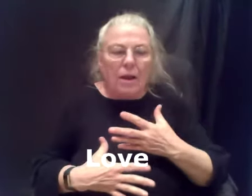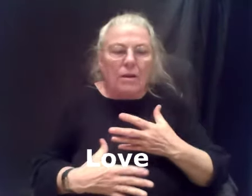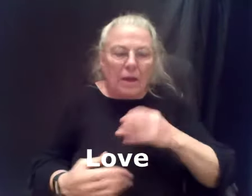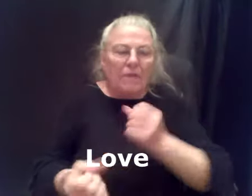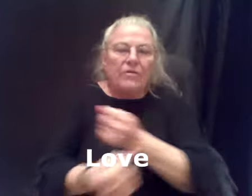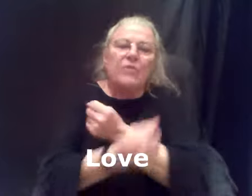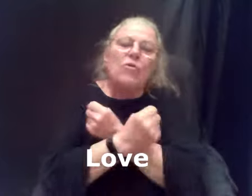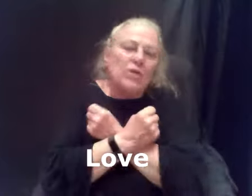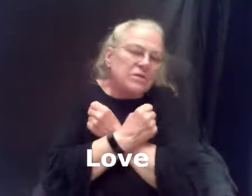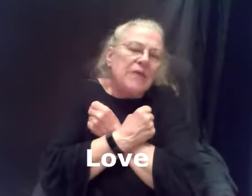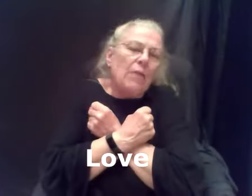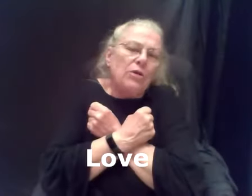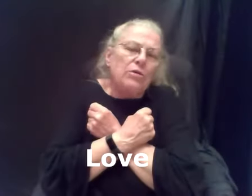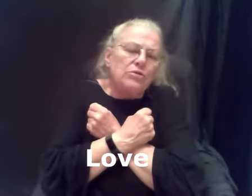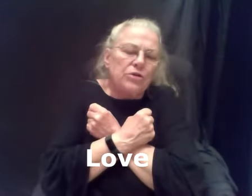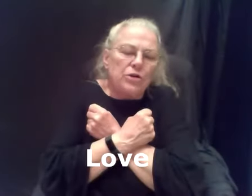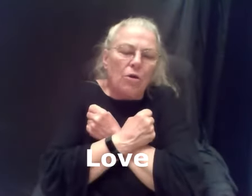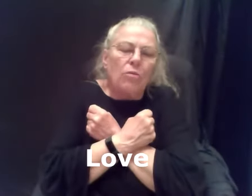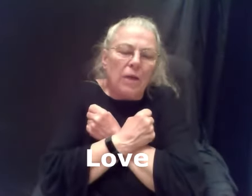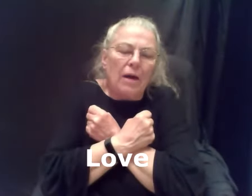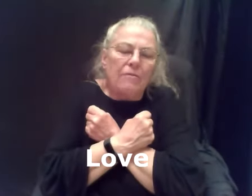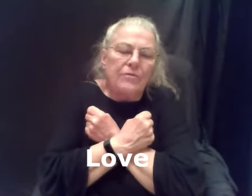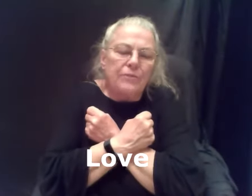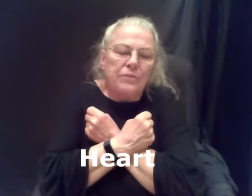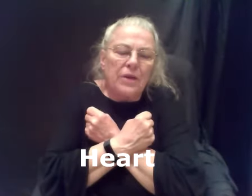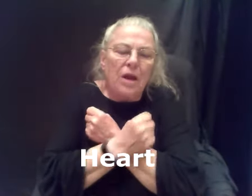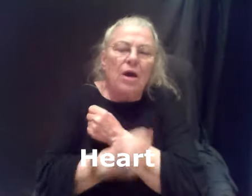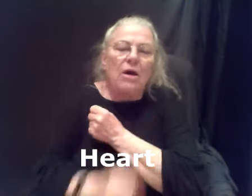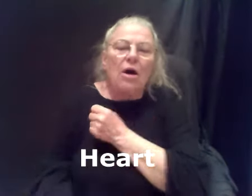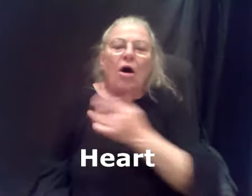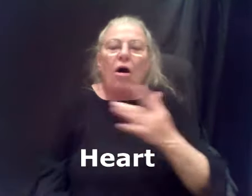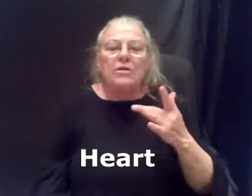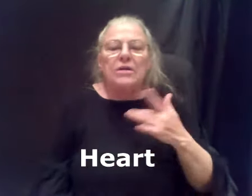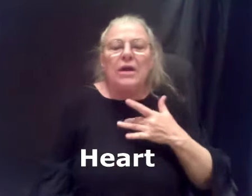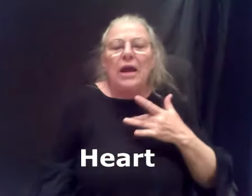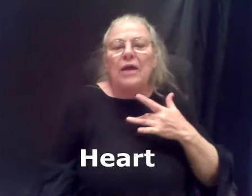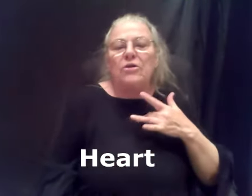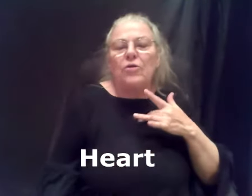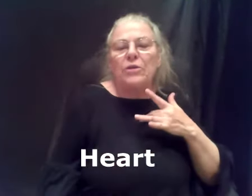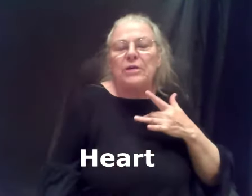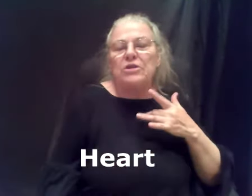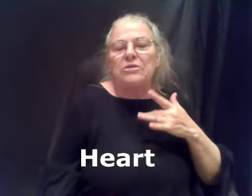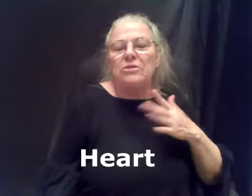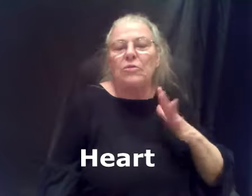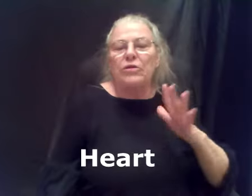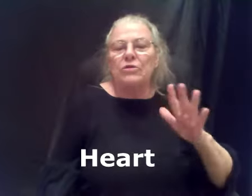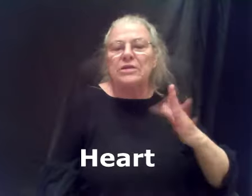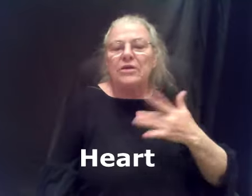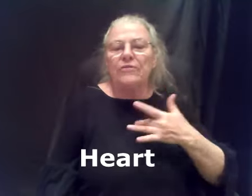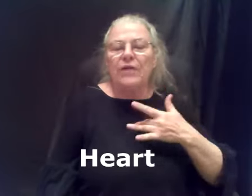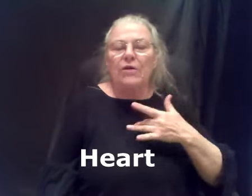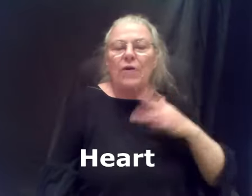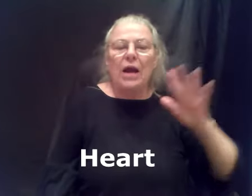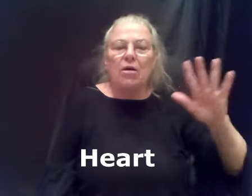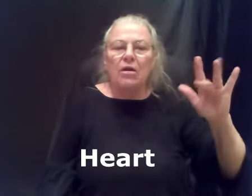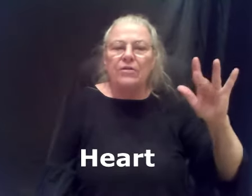Love, and of course, that one you should know, love. Heart, and you're going to be just with your center finger, I call it the